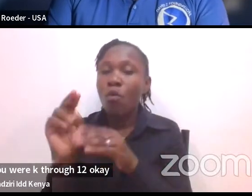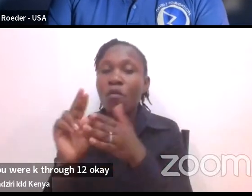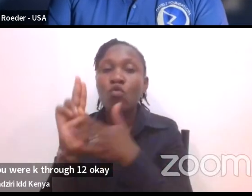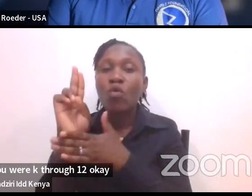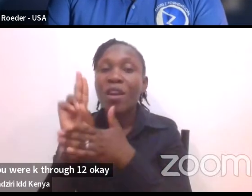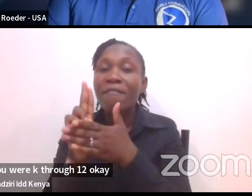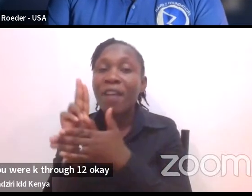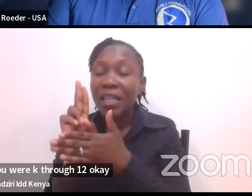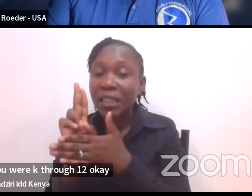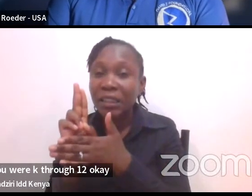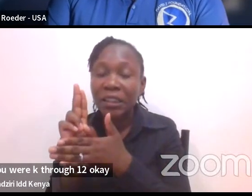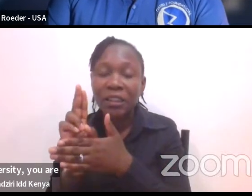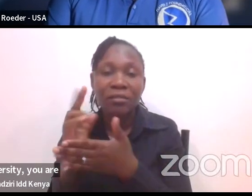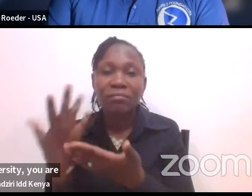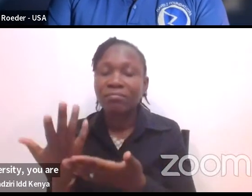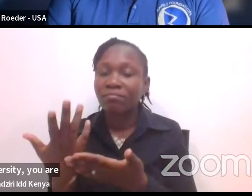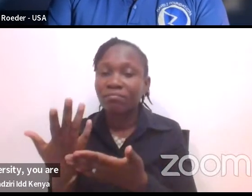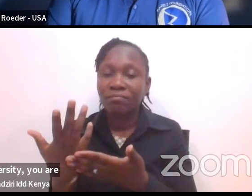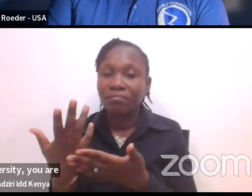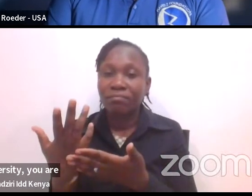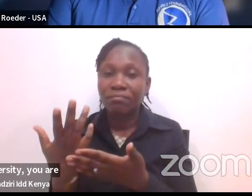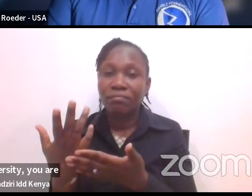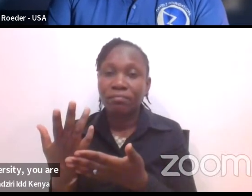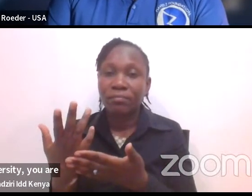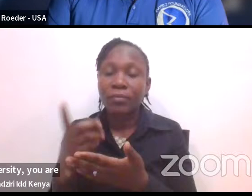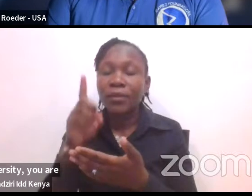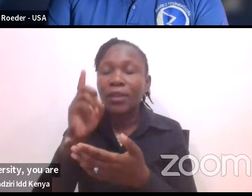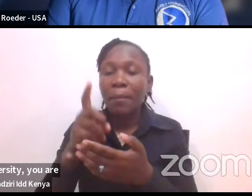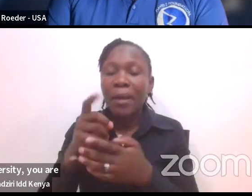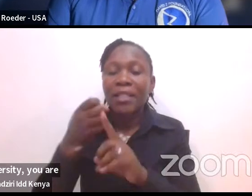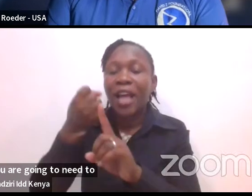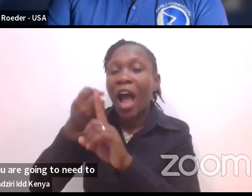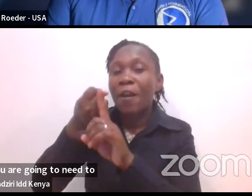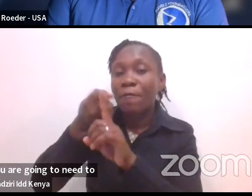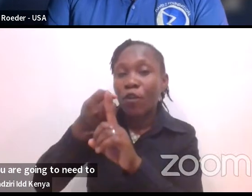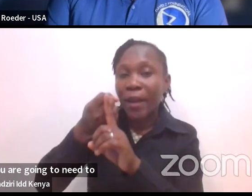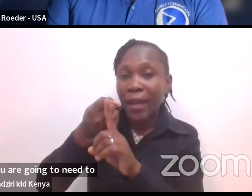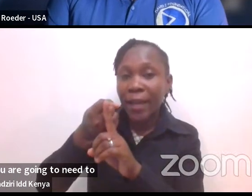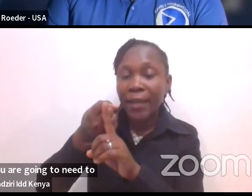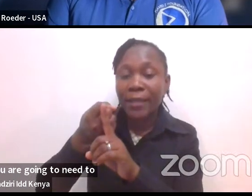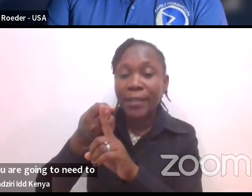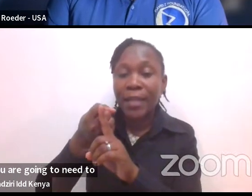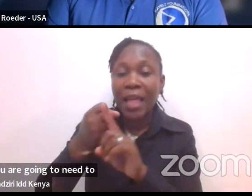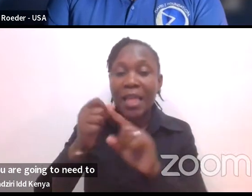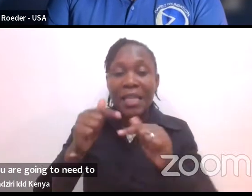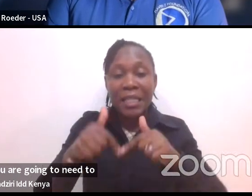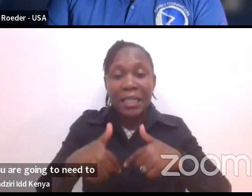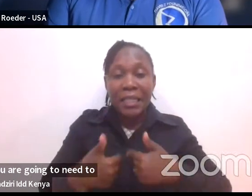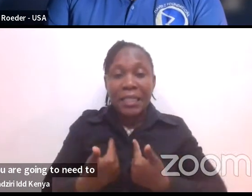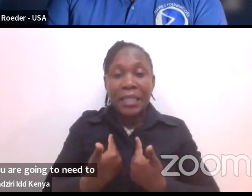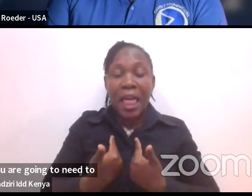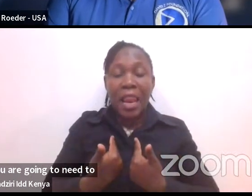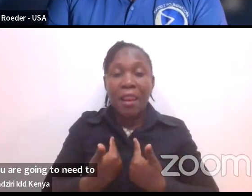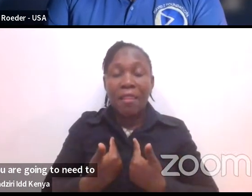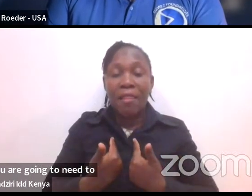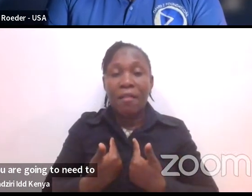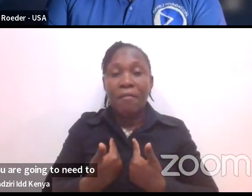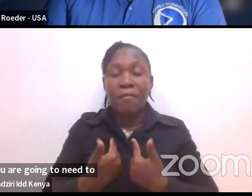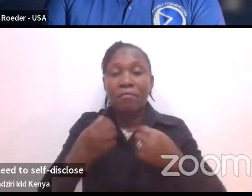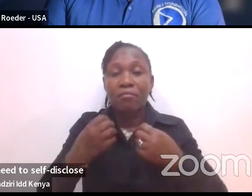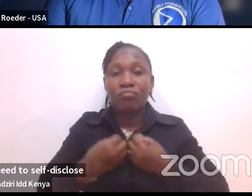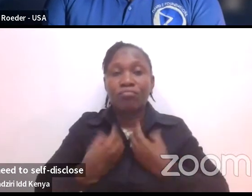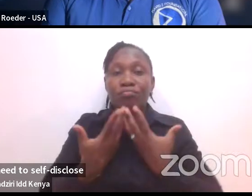going to need to advocate, you're going to need to self-disclose. You're not just going